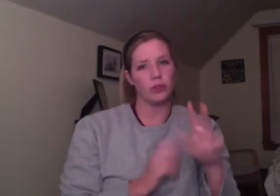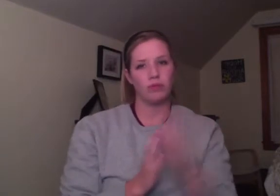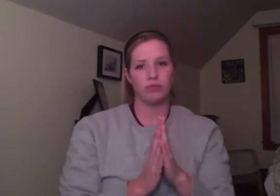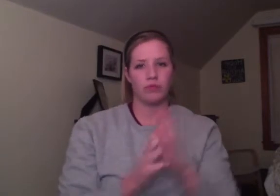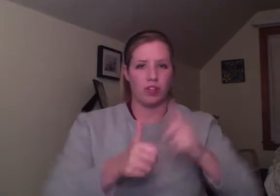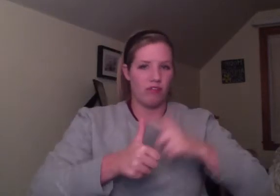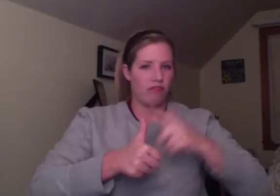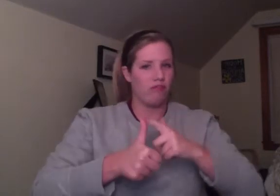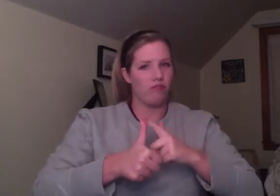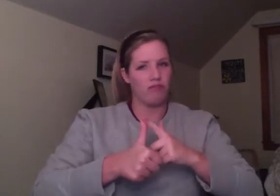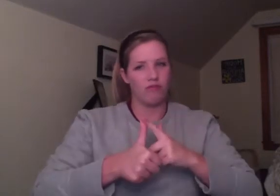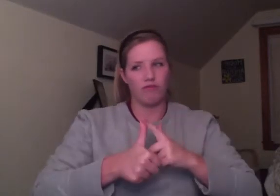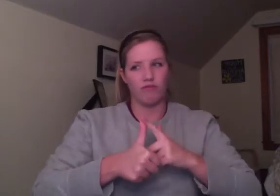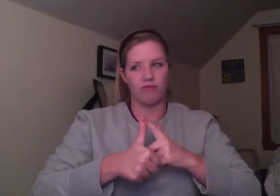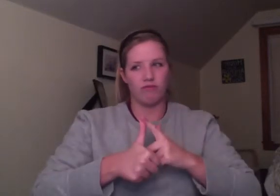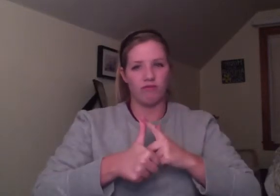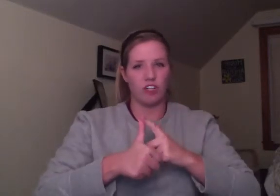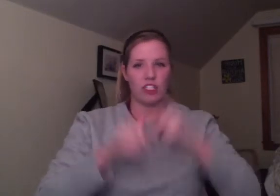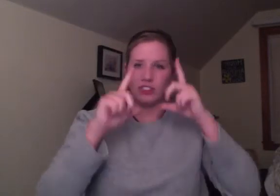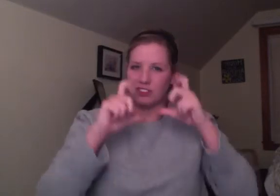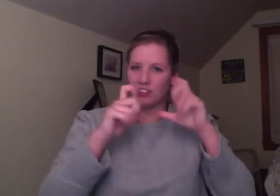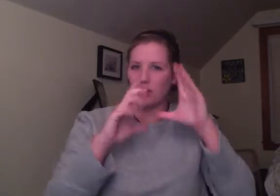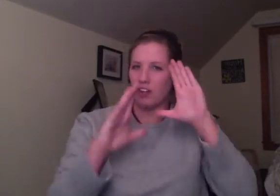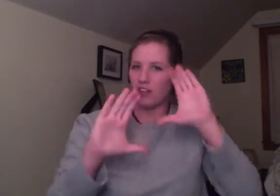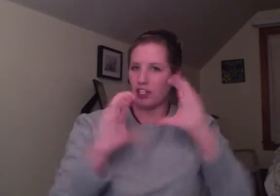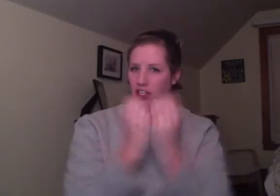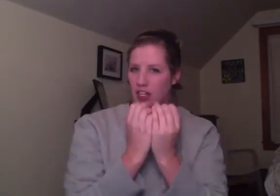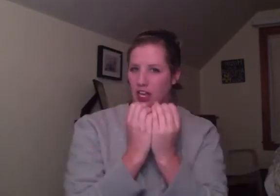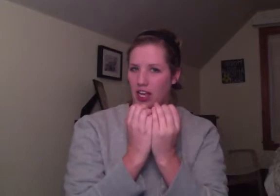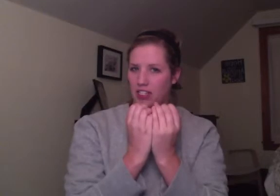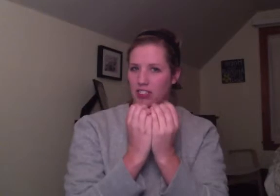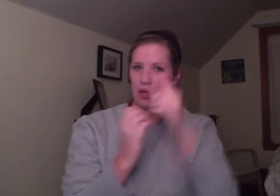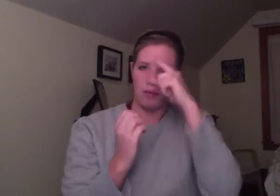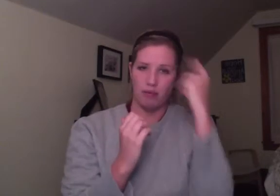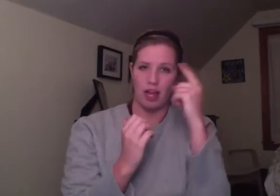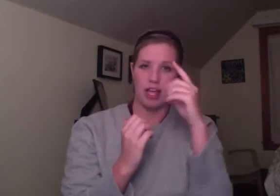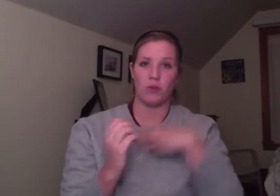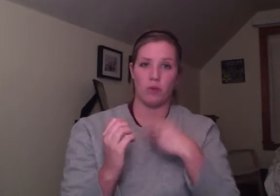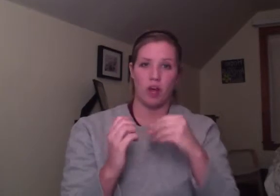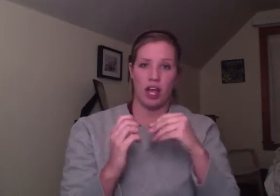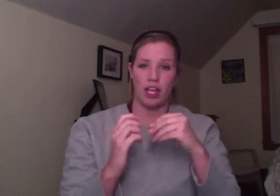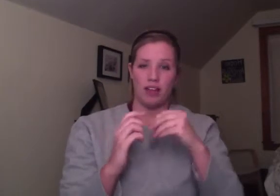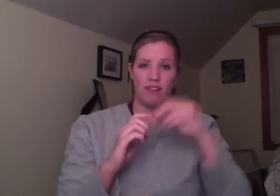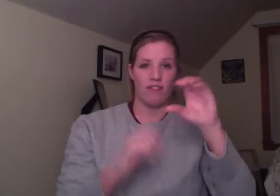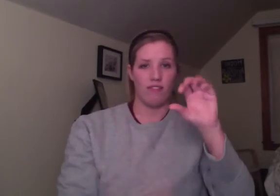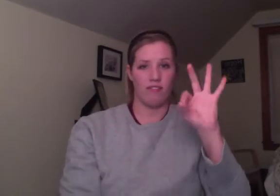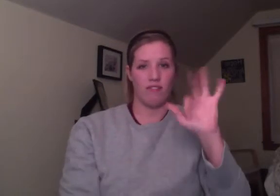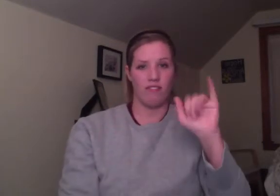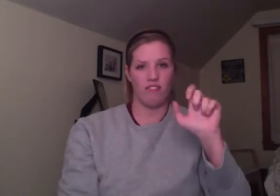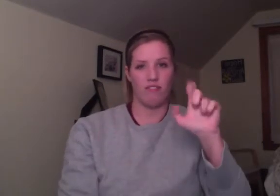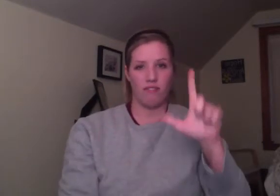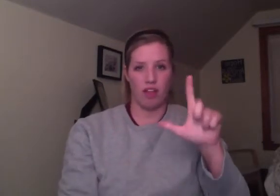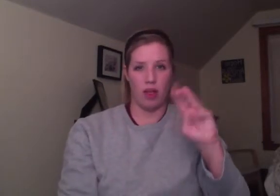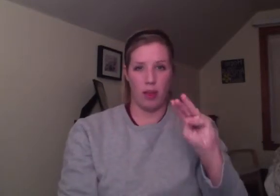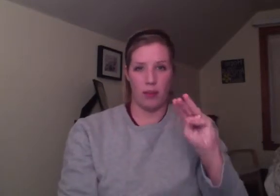was a 35 millimeter film class, black and white film class. And that class also had a darkroom component.